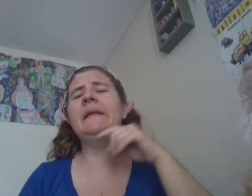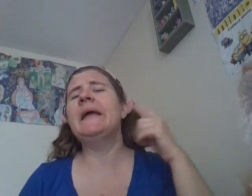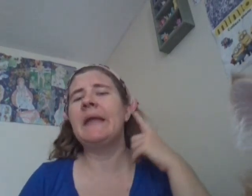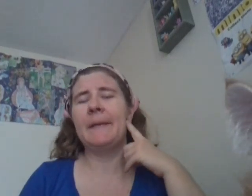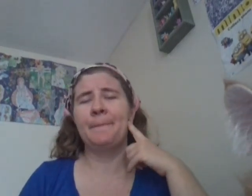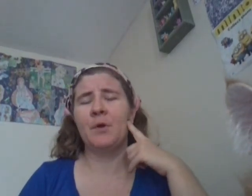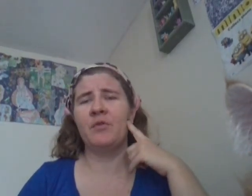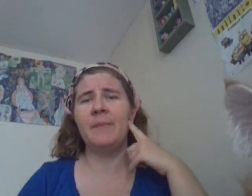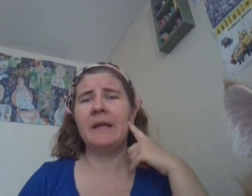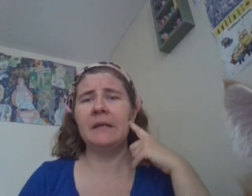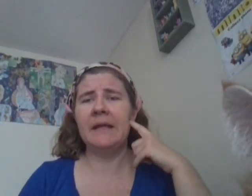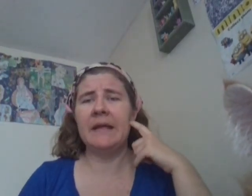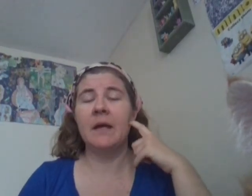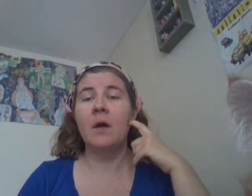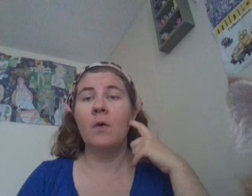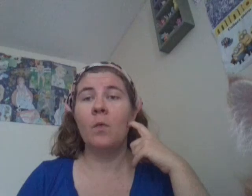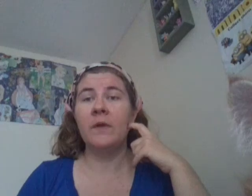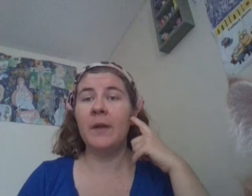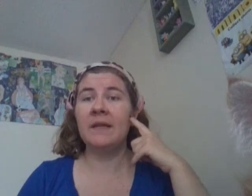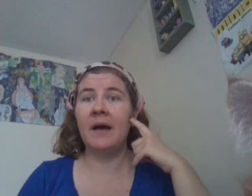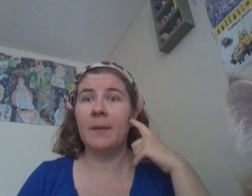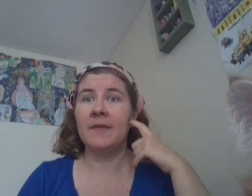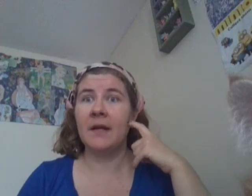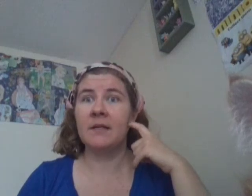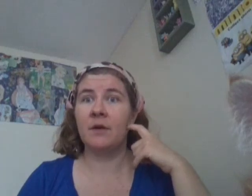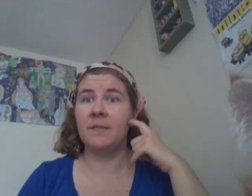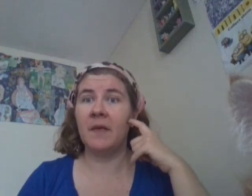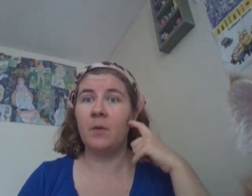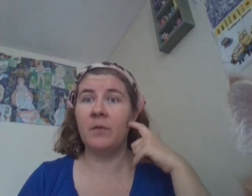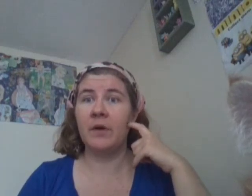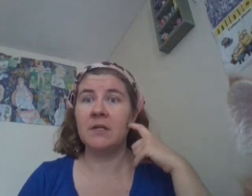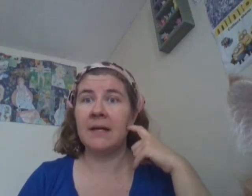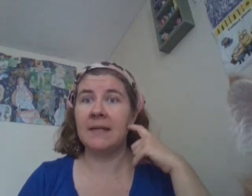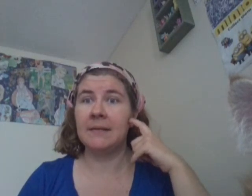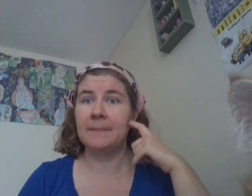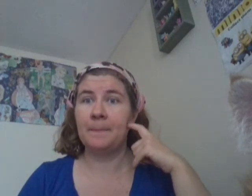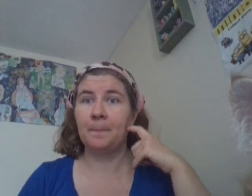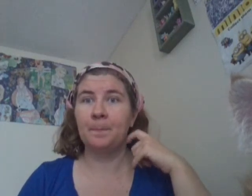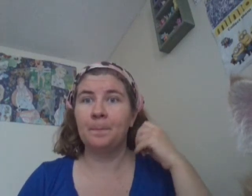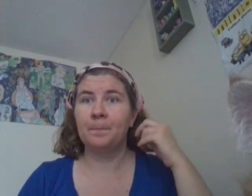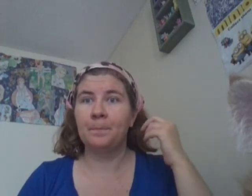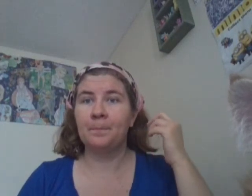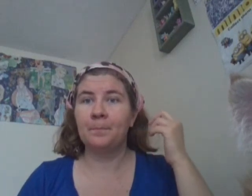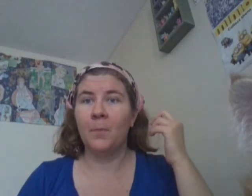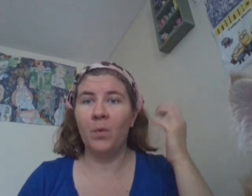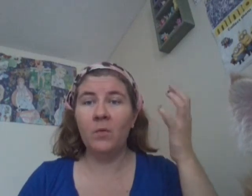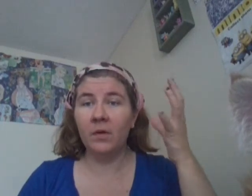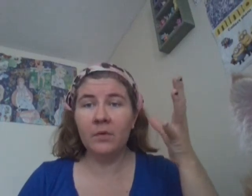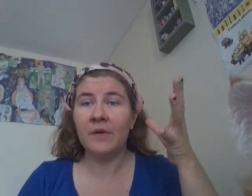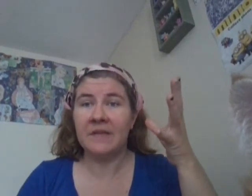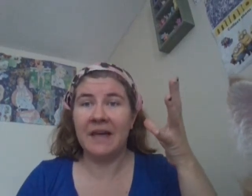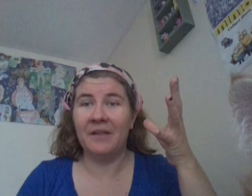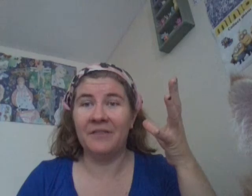little lady or three men and a little lady one too many times and I started speaking with a British accent. We will lose ourselves